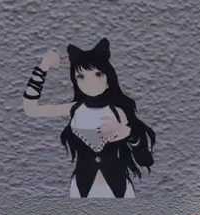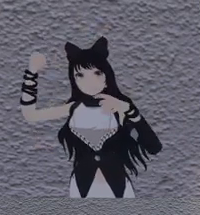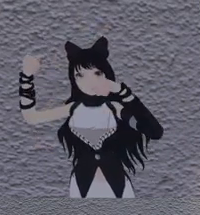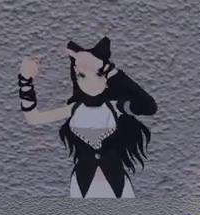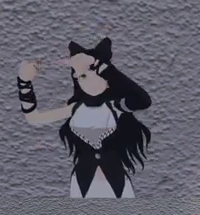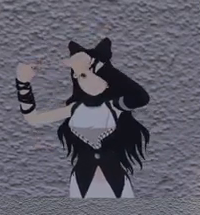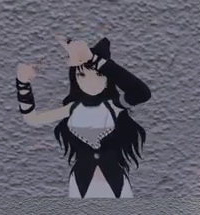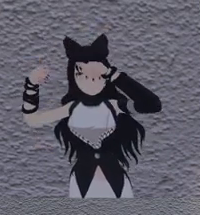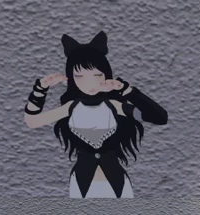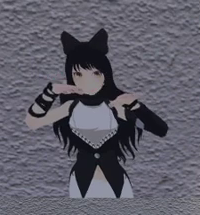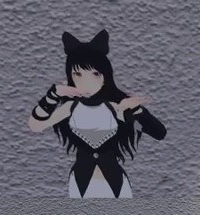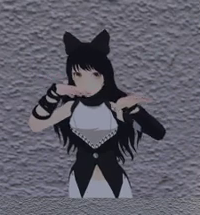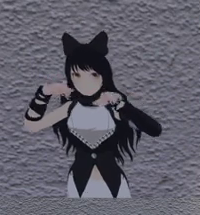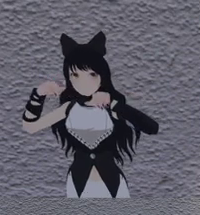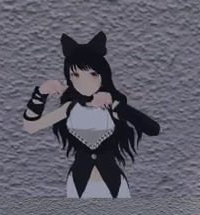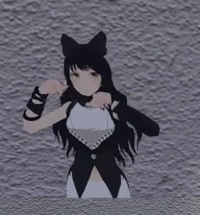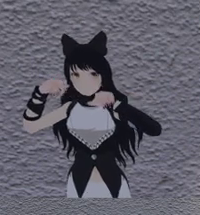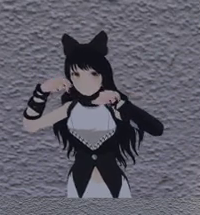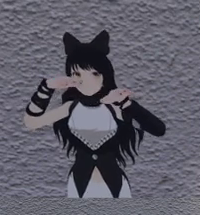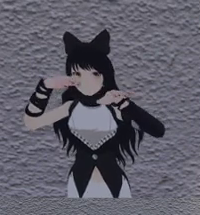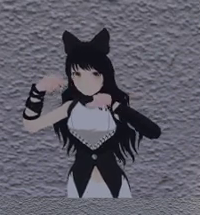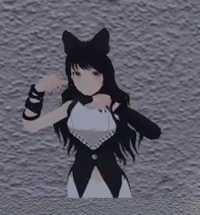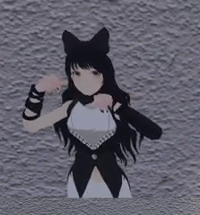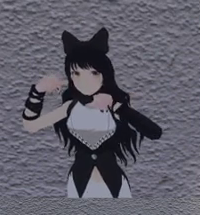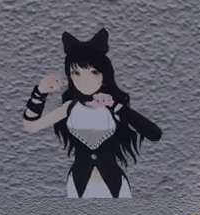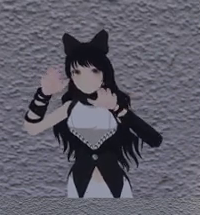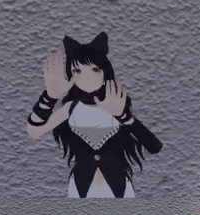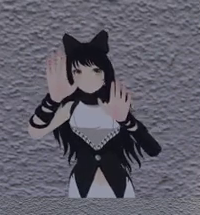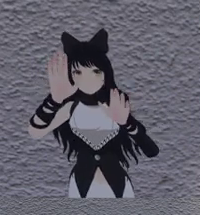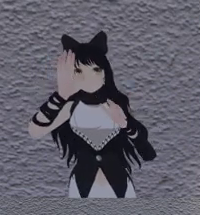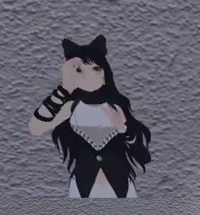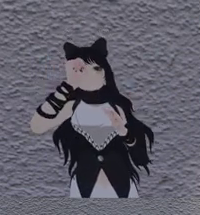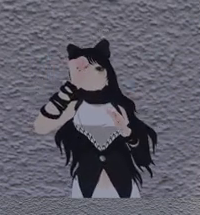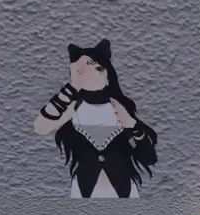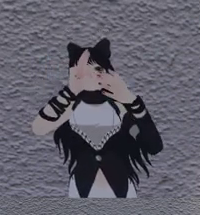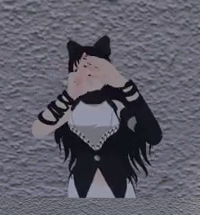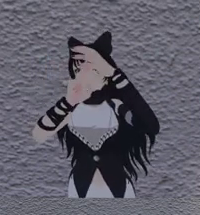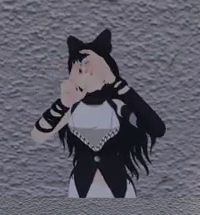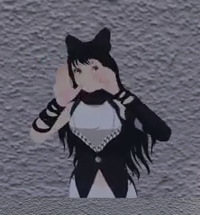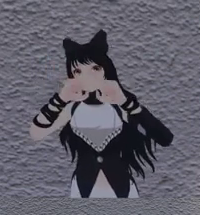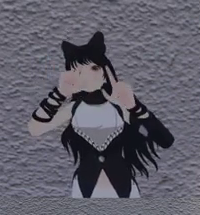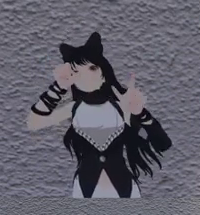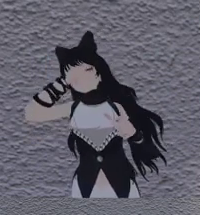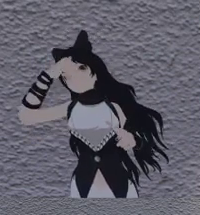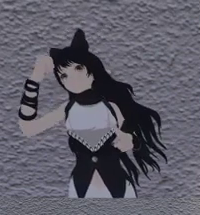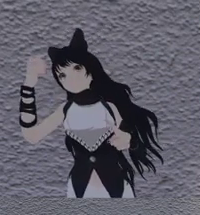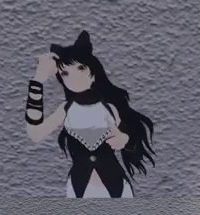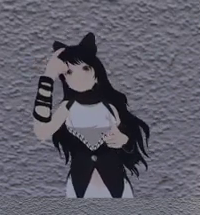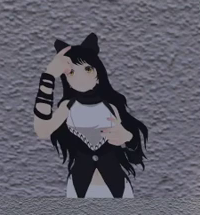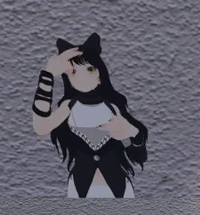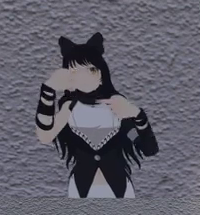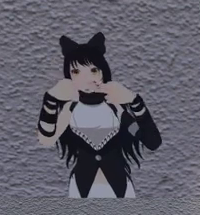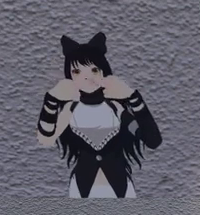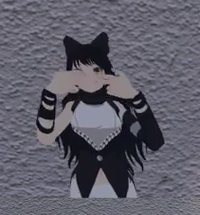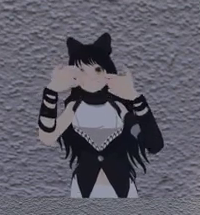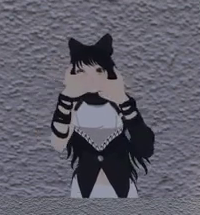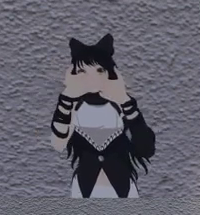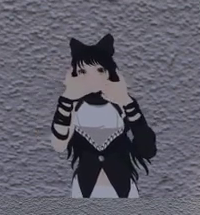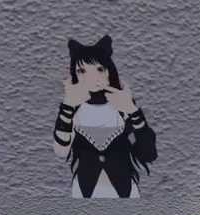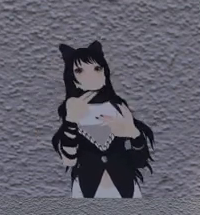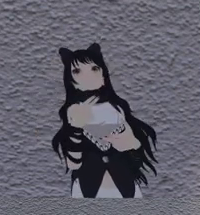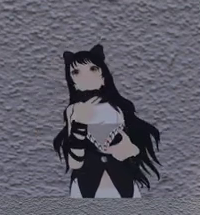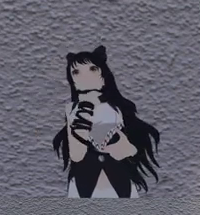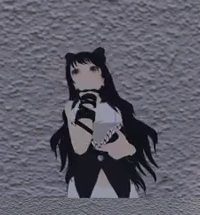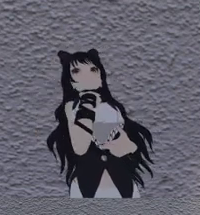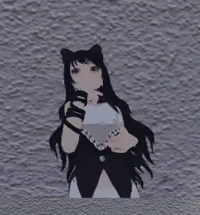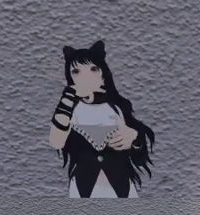cold. So it's like you're opening the freezer and it's like, whoa, all my food is frozen. Just like that. Or another